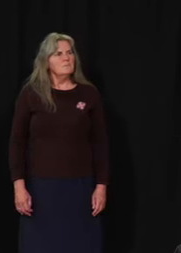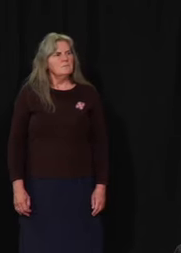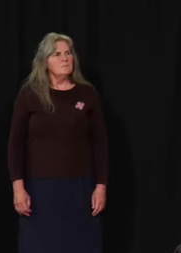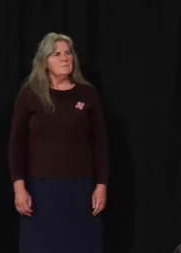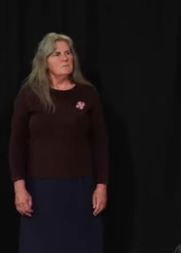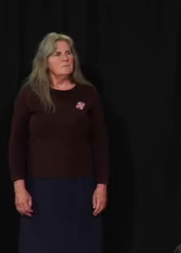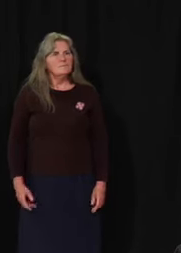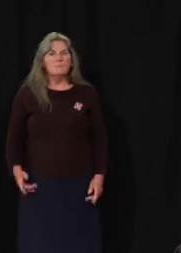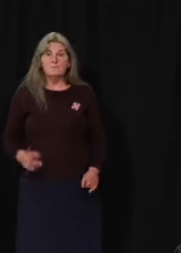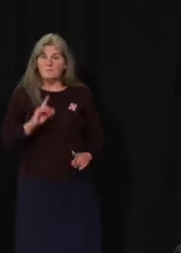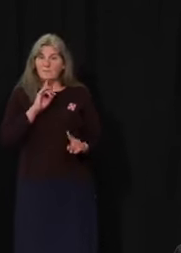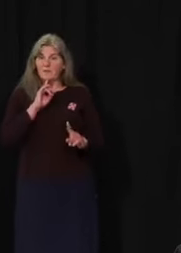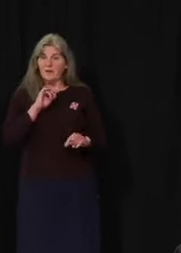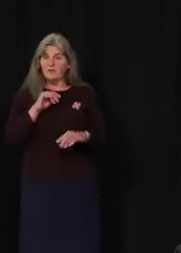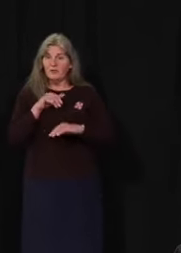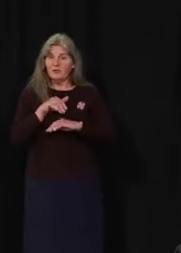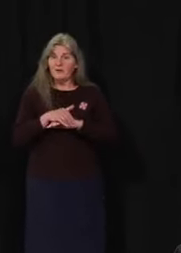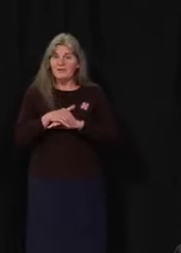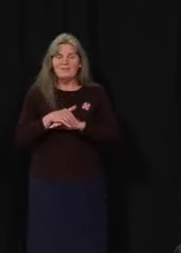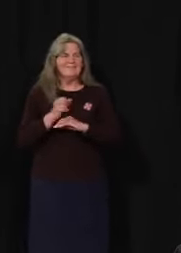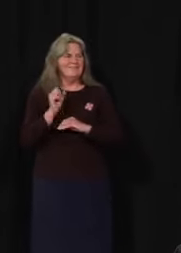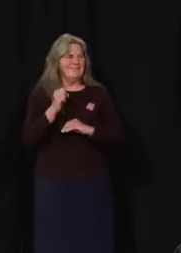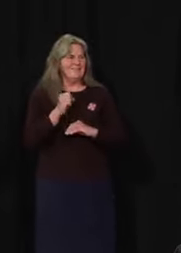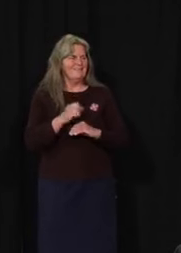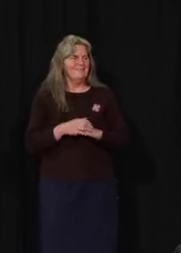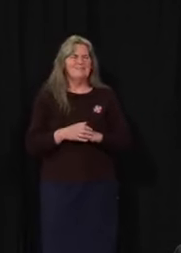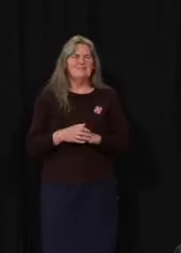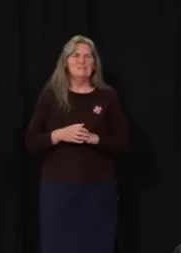Shall I? Yes, please. Okay.